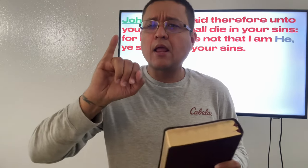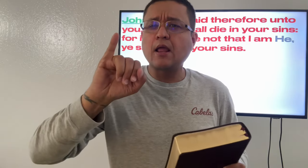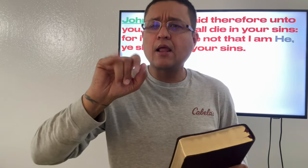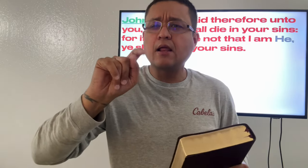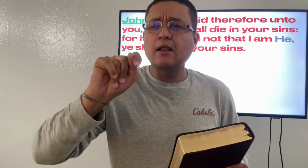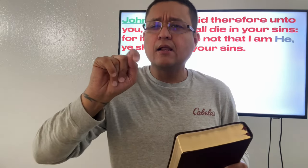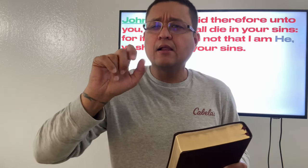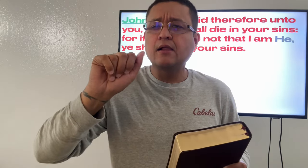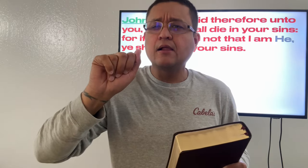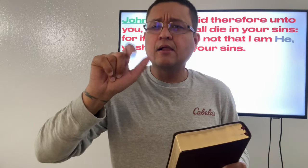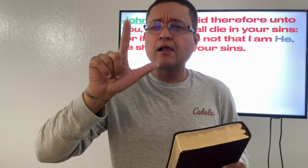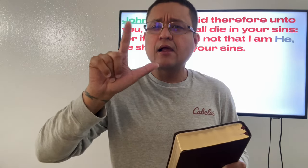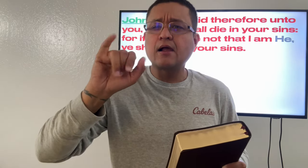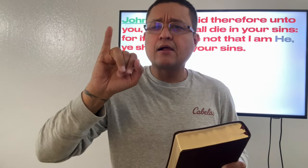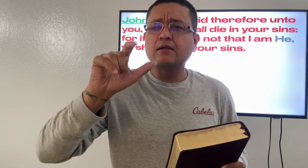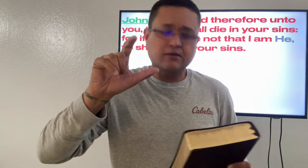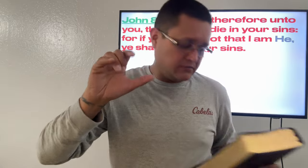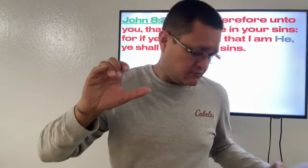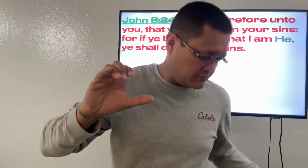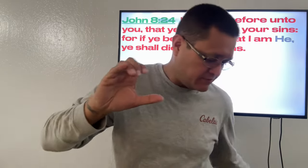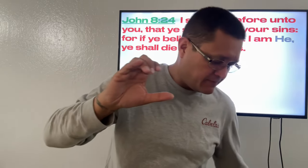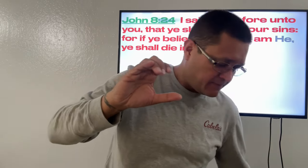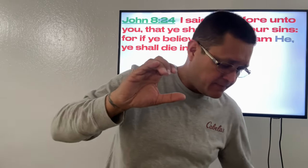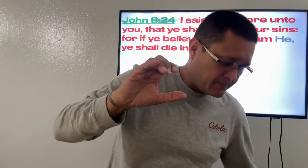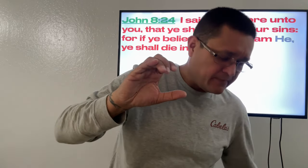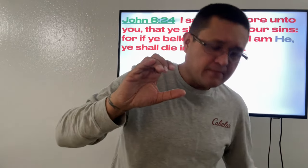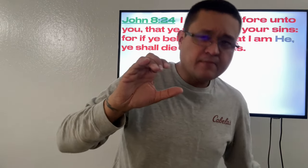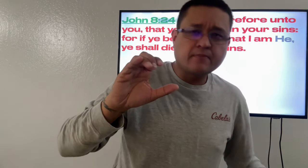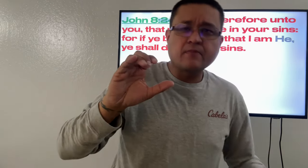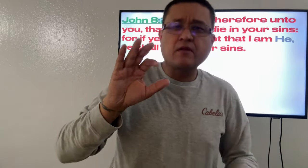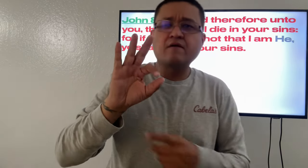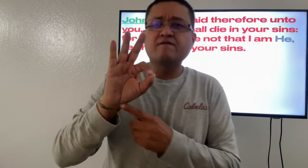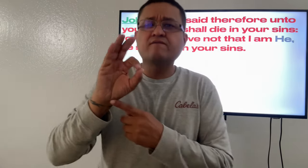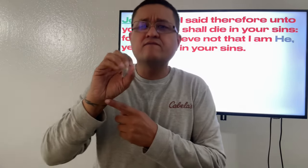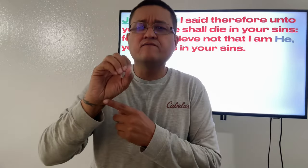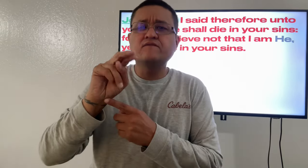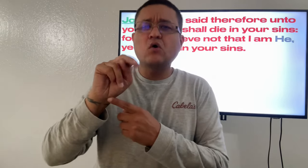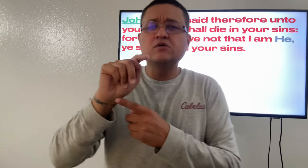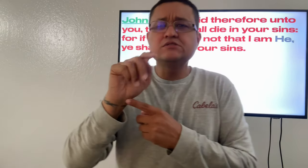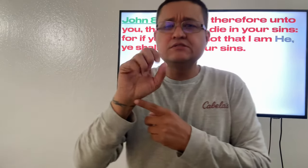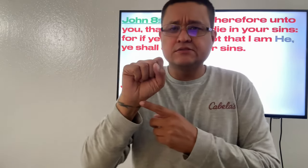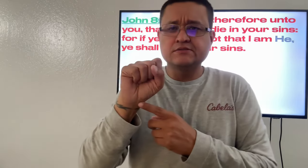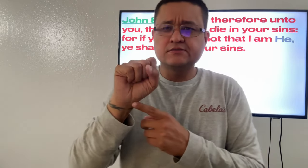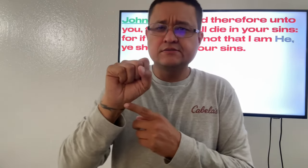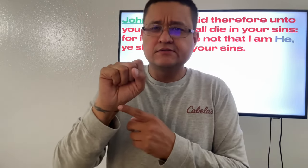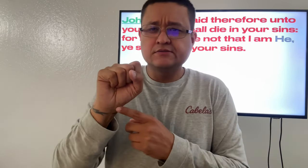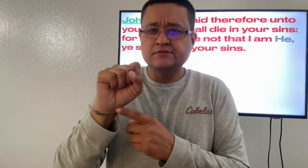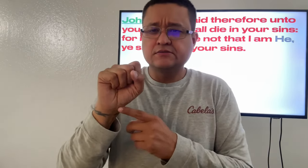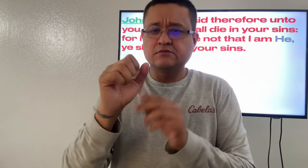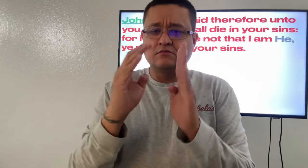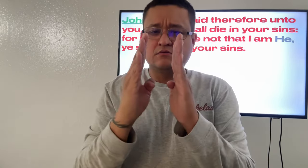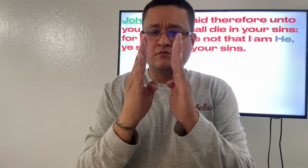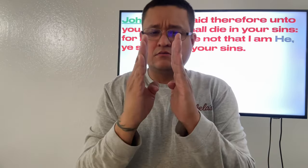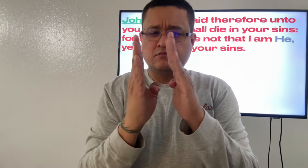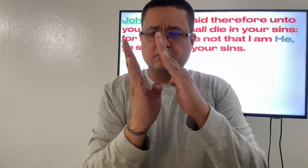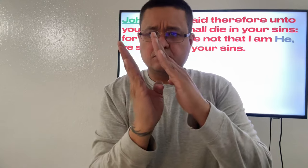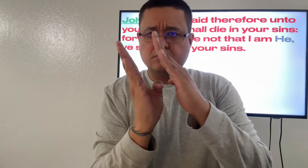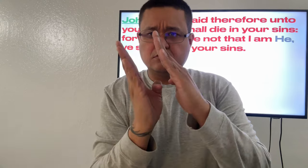you'll notice it's an italic typed font,